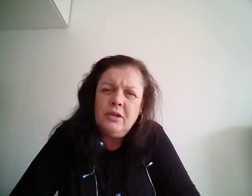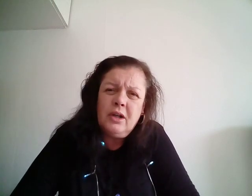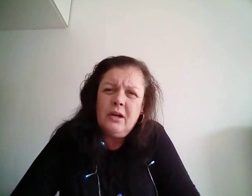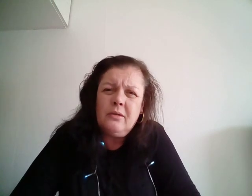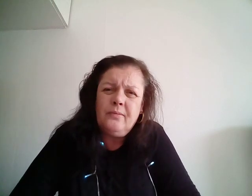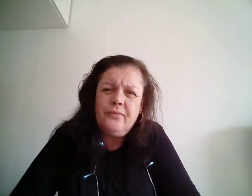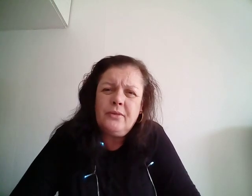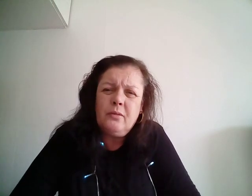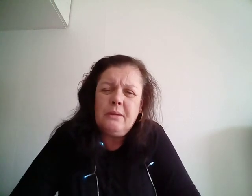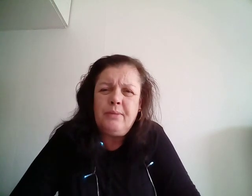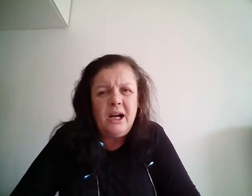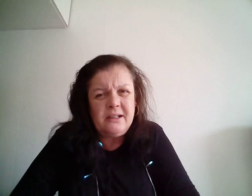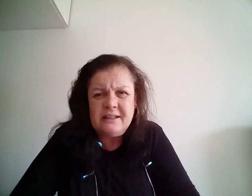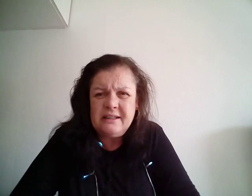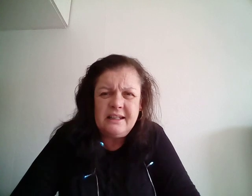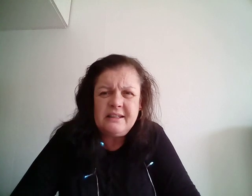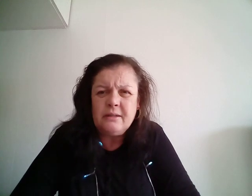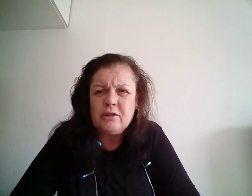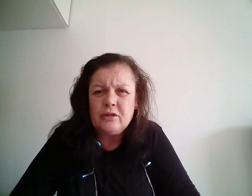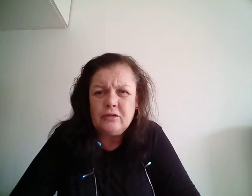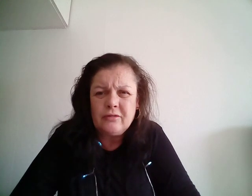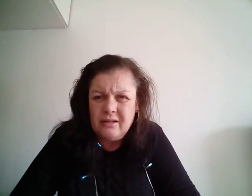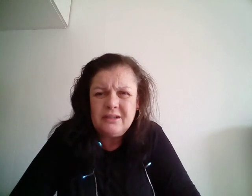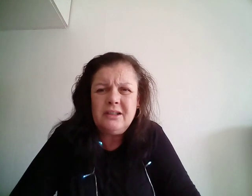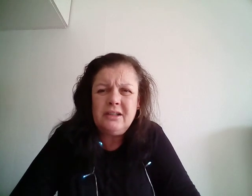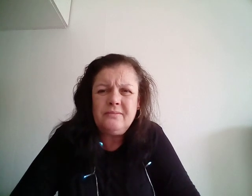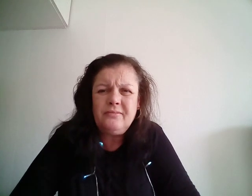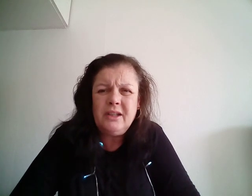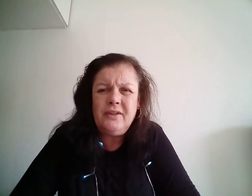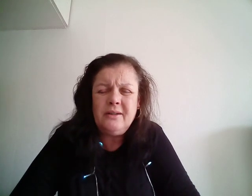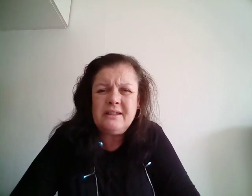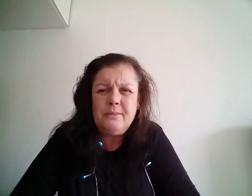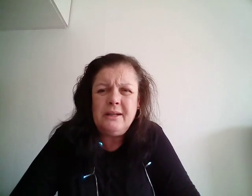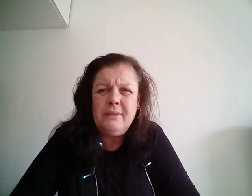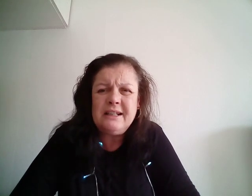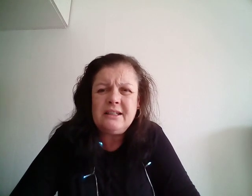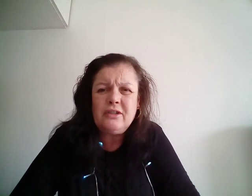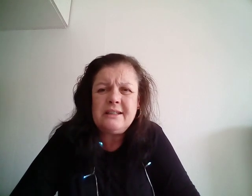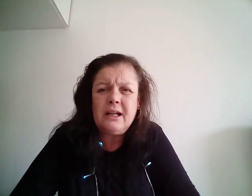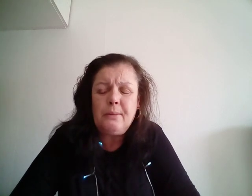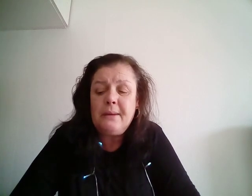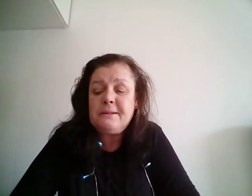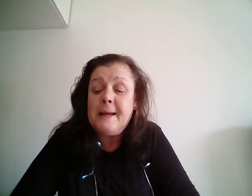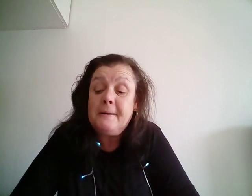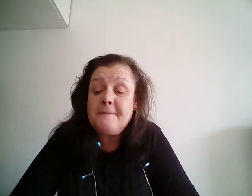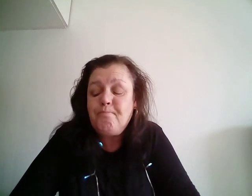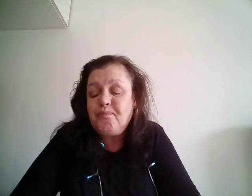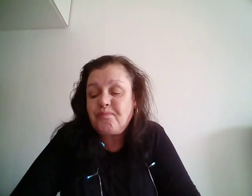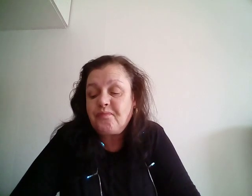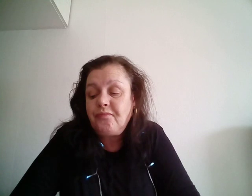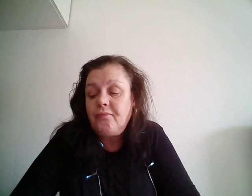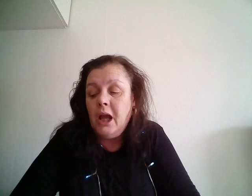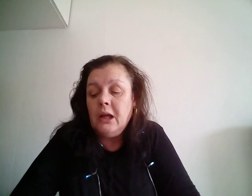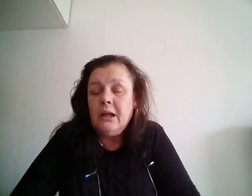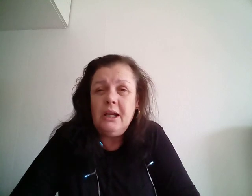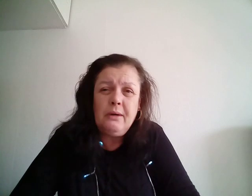You know, when parts of the system are all wrong, if you know what I mean, my delicious little babies. But anyway, he